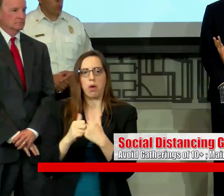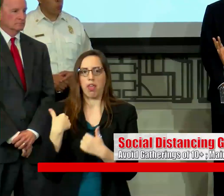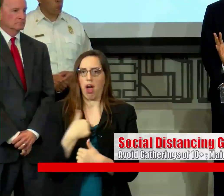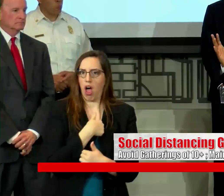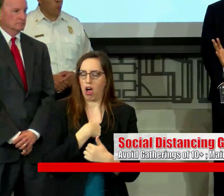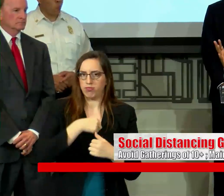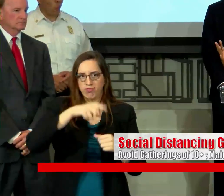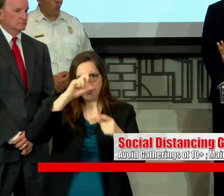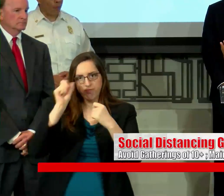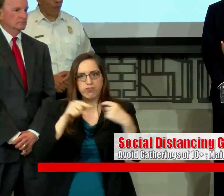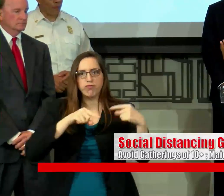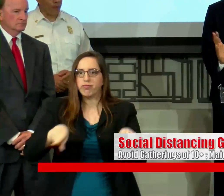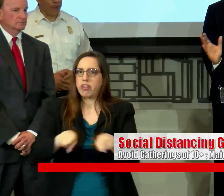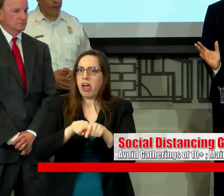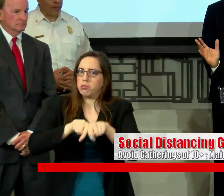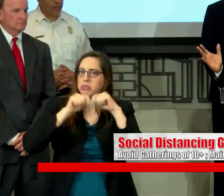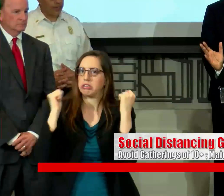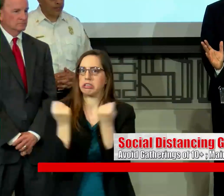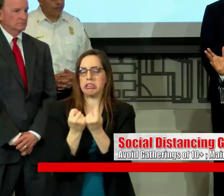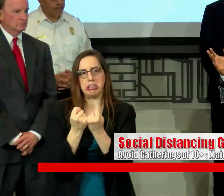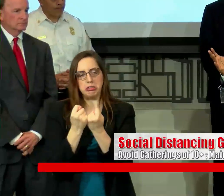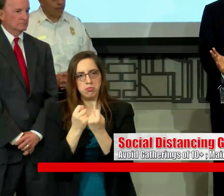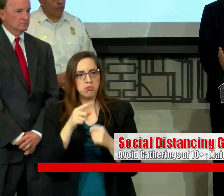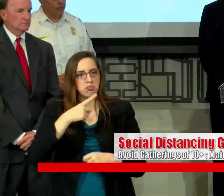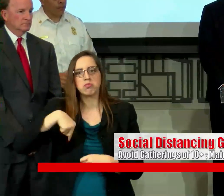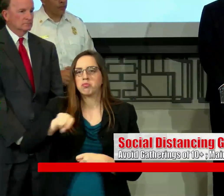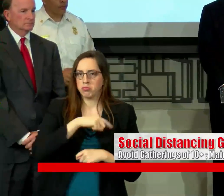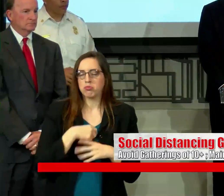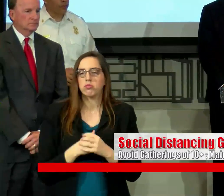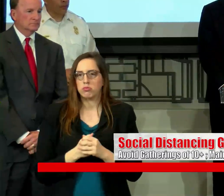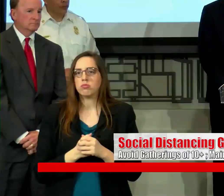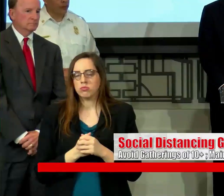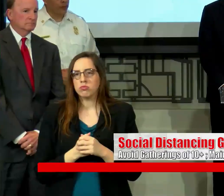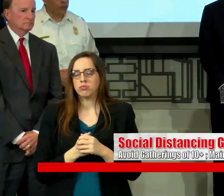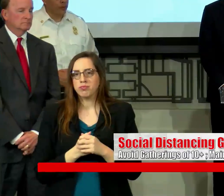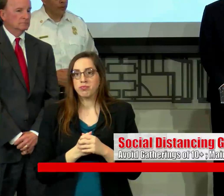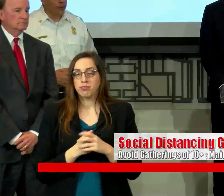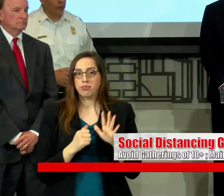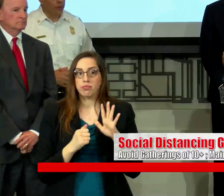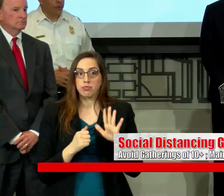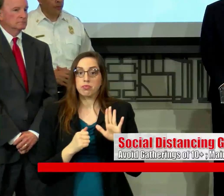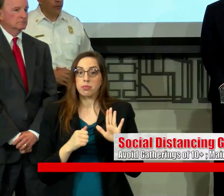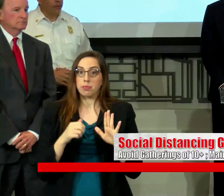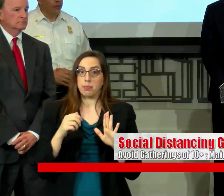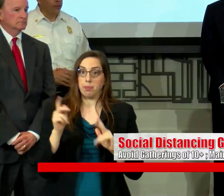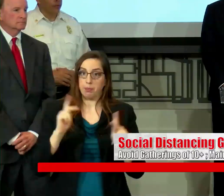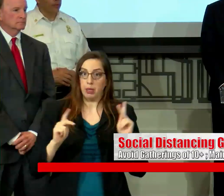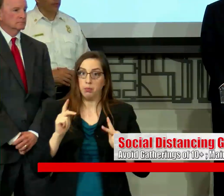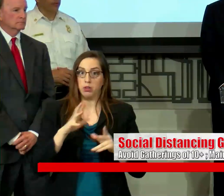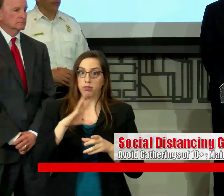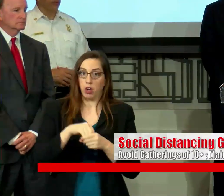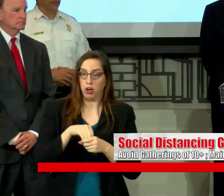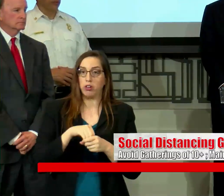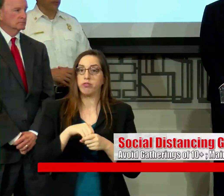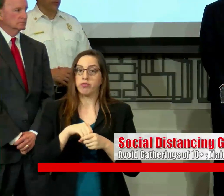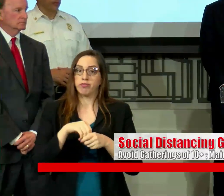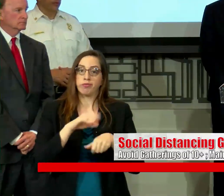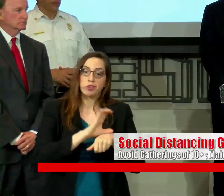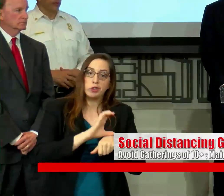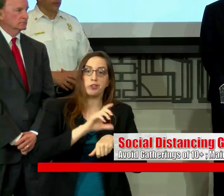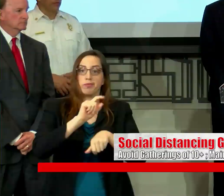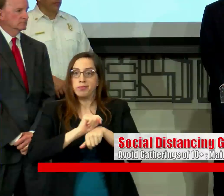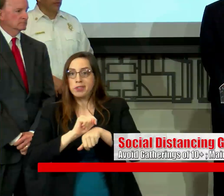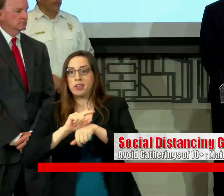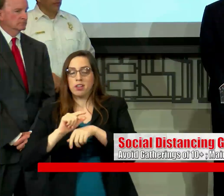on the same team. We're all on the same team. And the members, for example, of faith-based